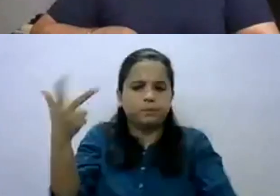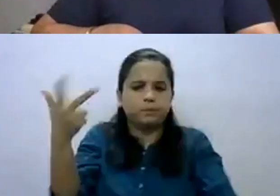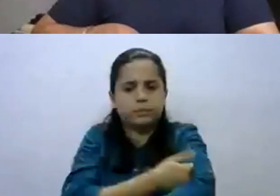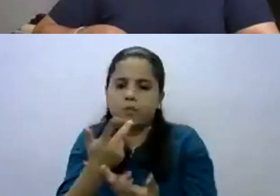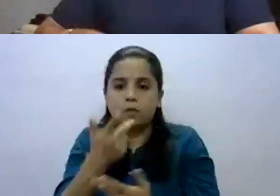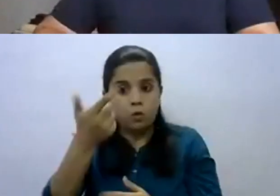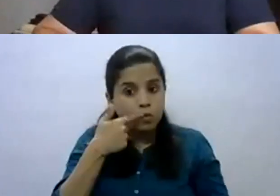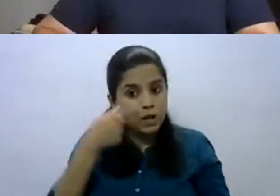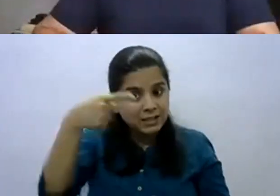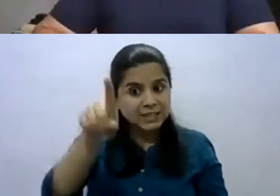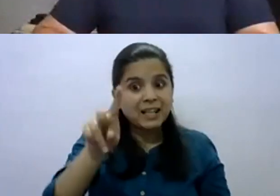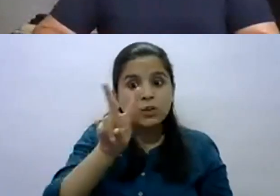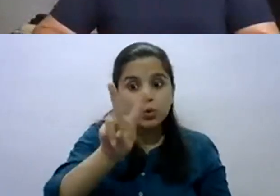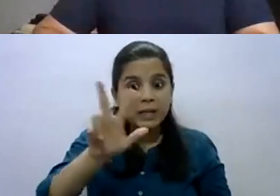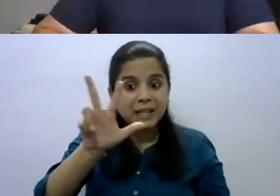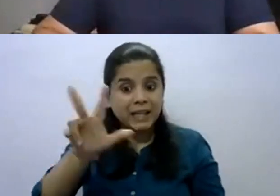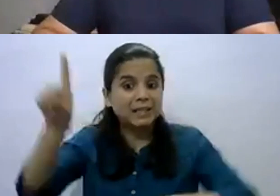fact, I have taken after 28 days.